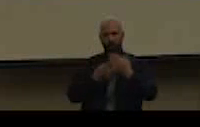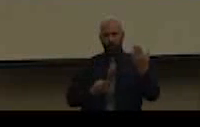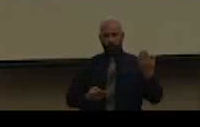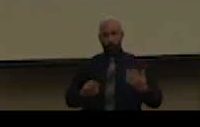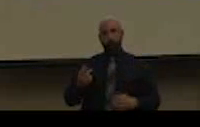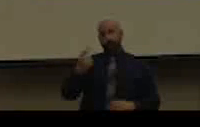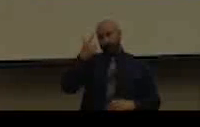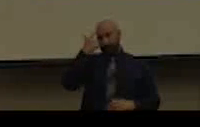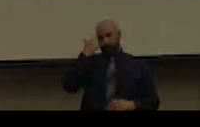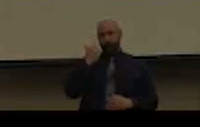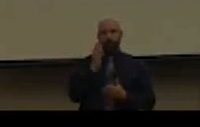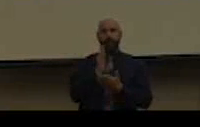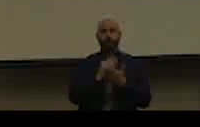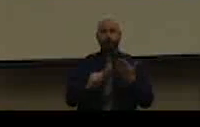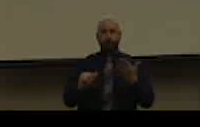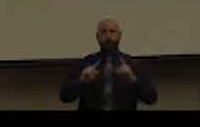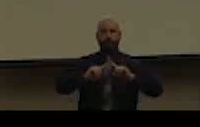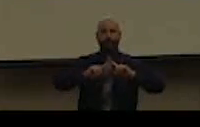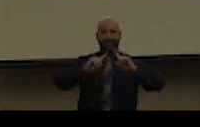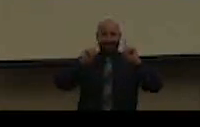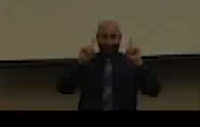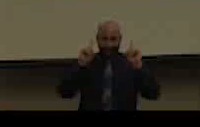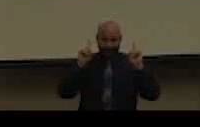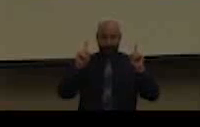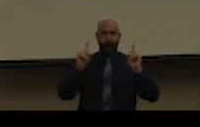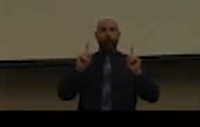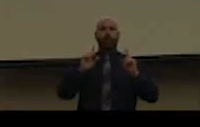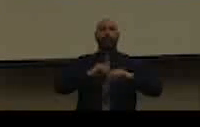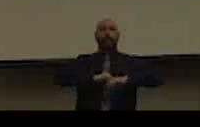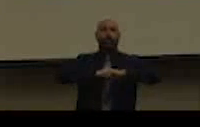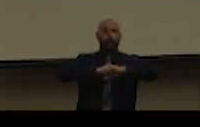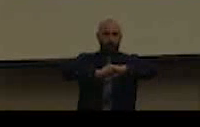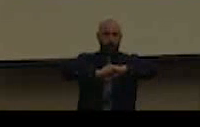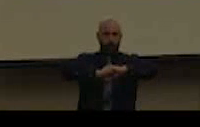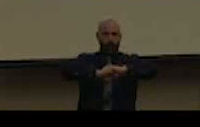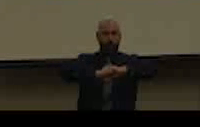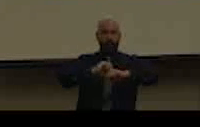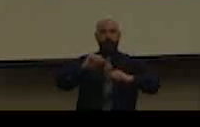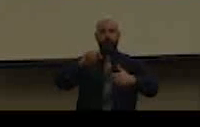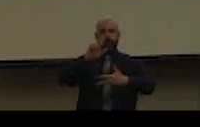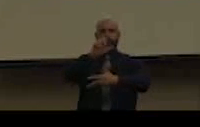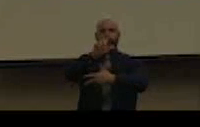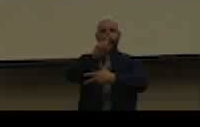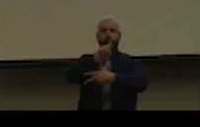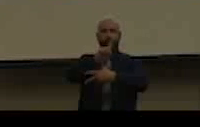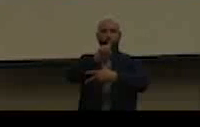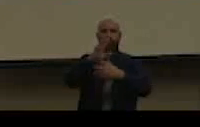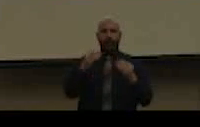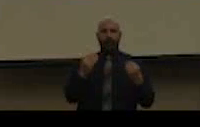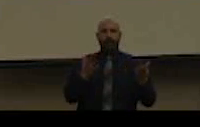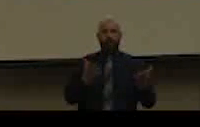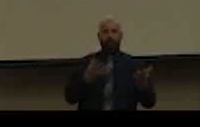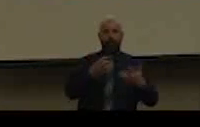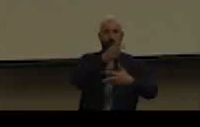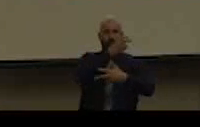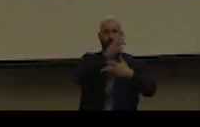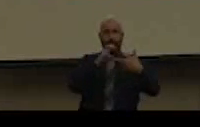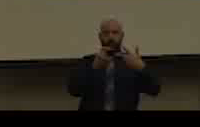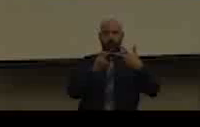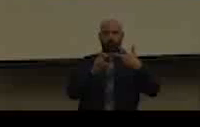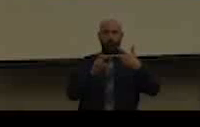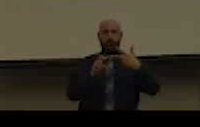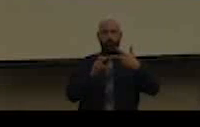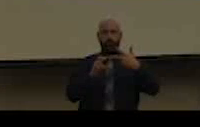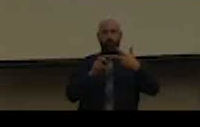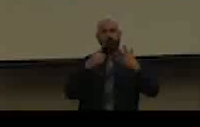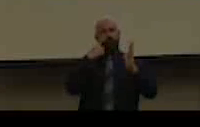differences that inhibit type one providers specifically from moving to a type three, for instance, a shared